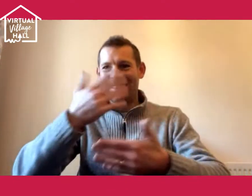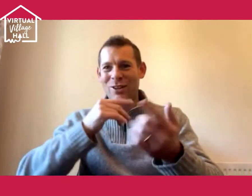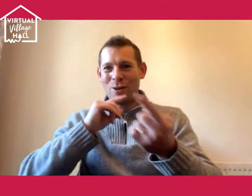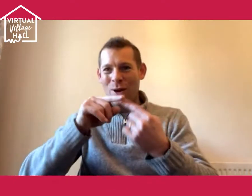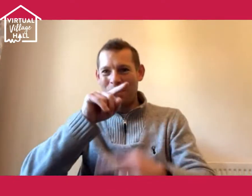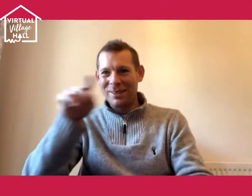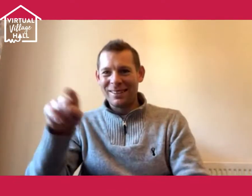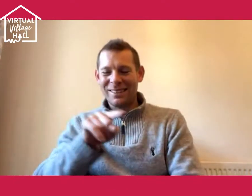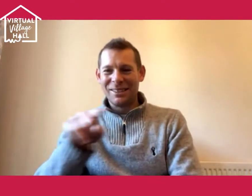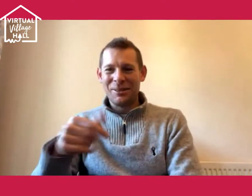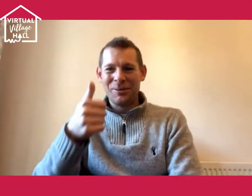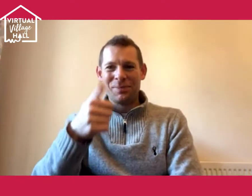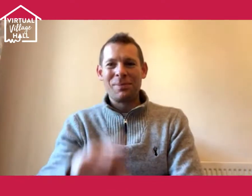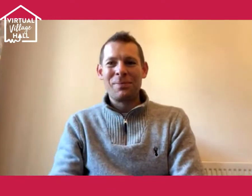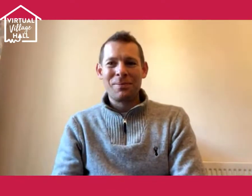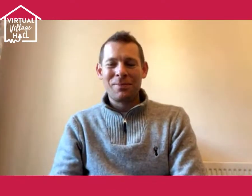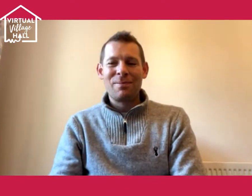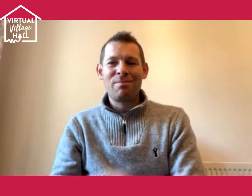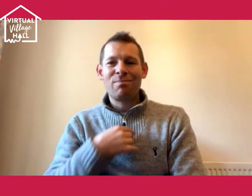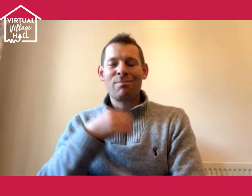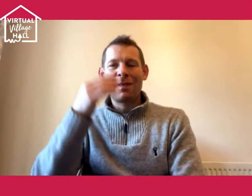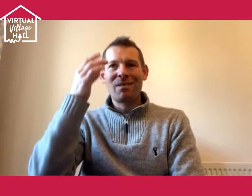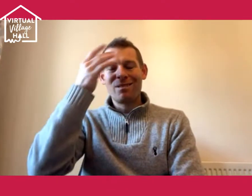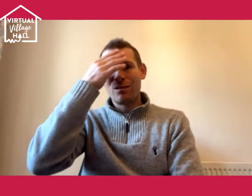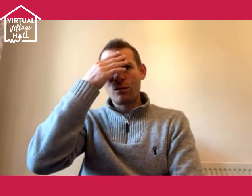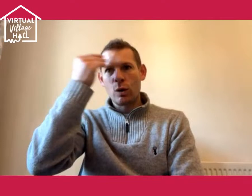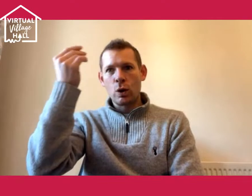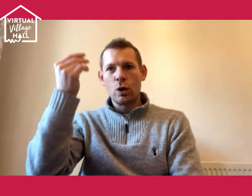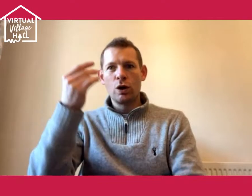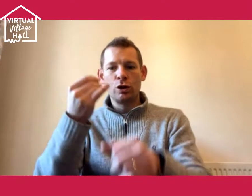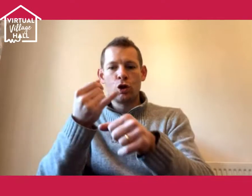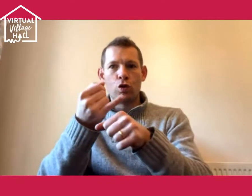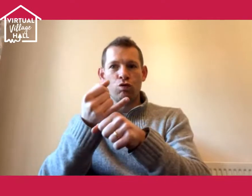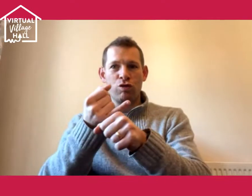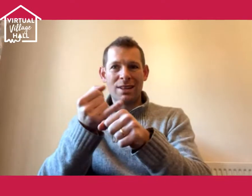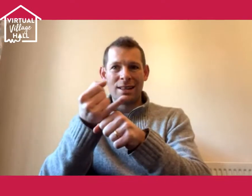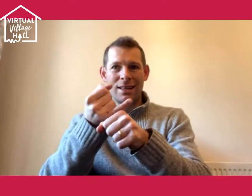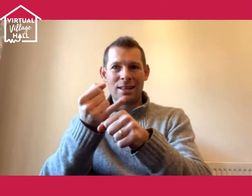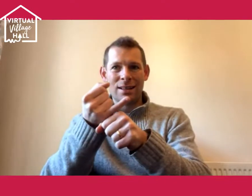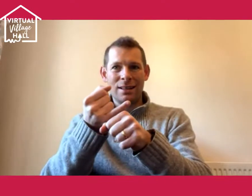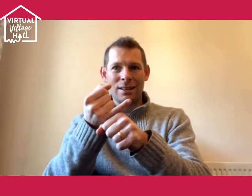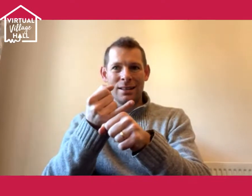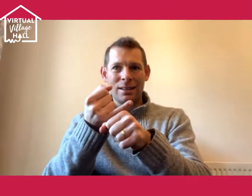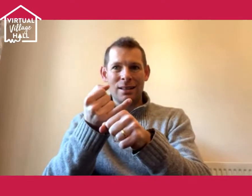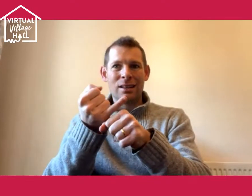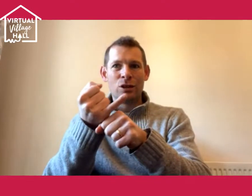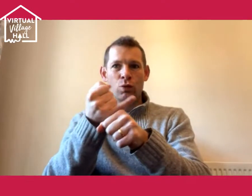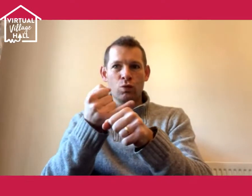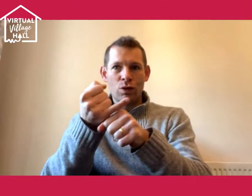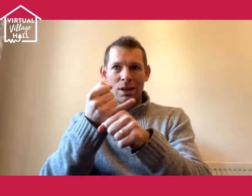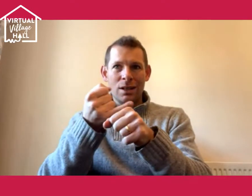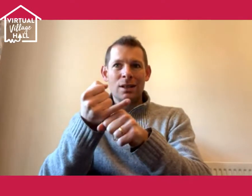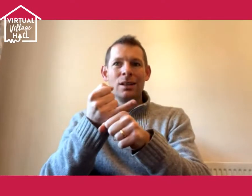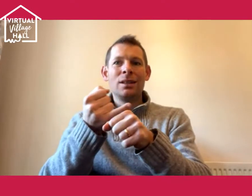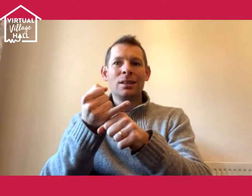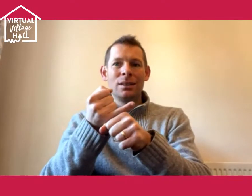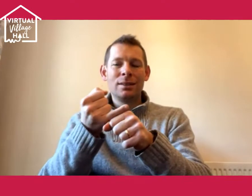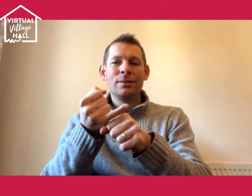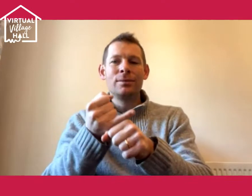So that's lovely. Lots of you are describing your pets. Nice to see them in the comments. Actually, someone is asking or mentioning the